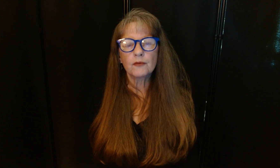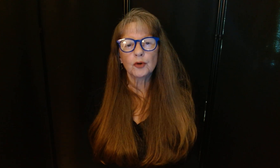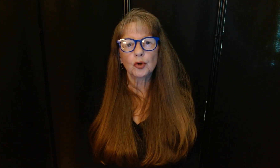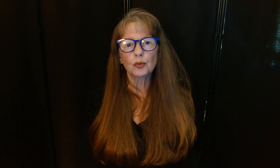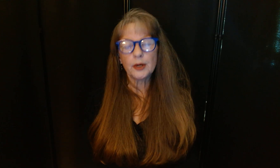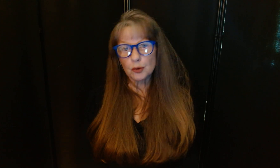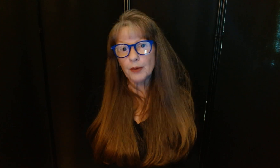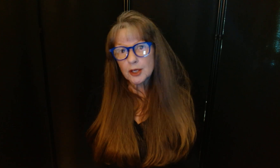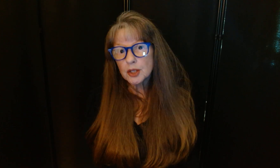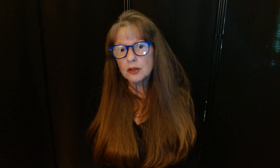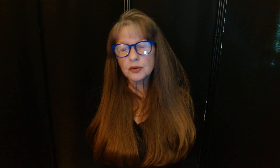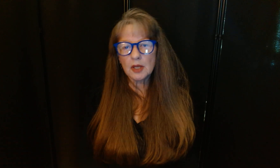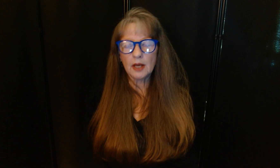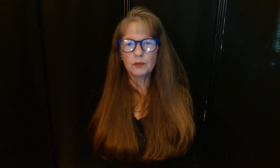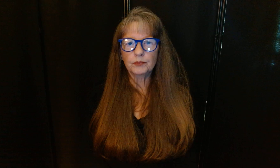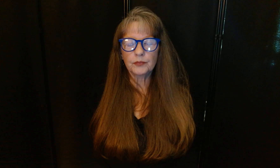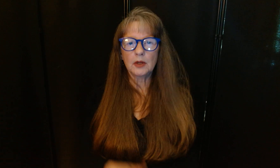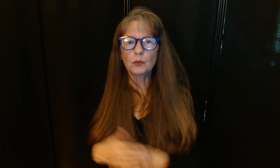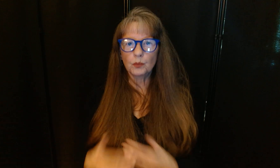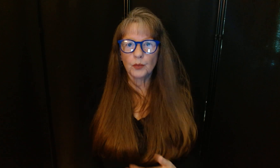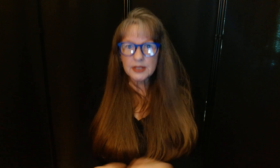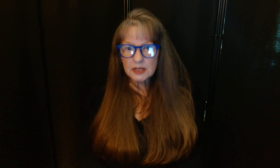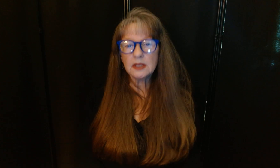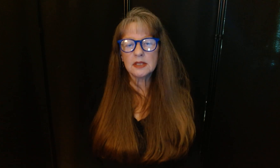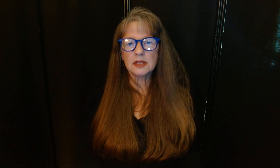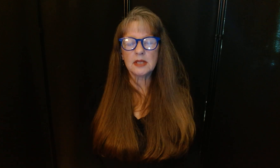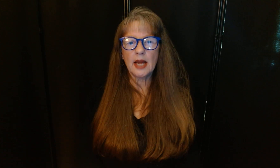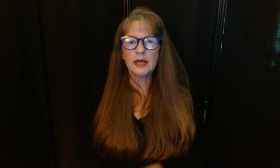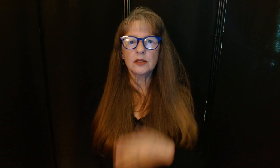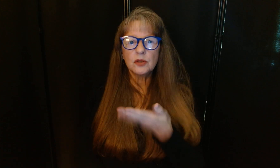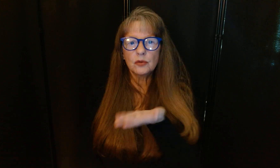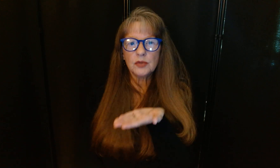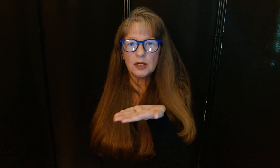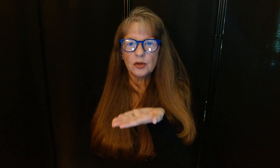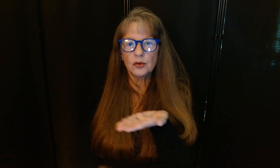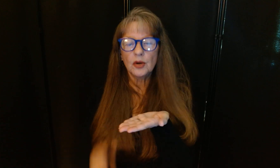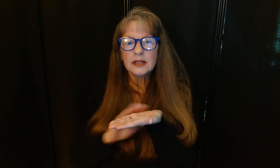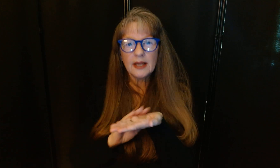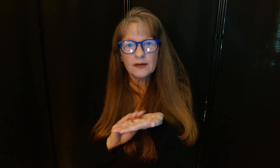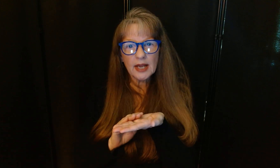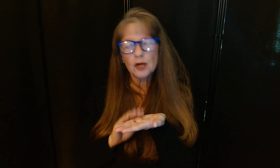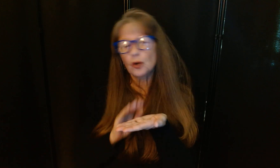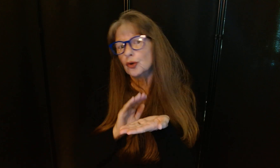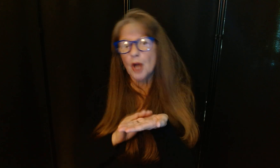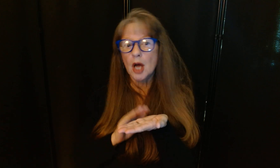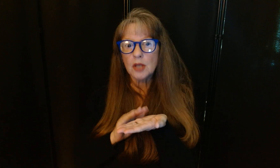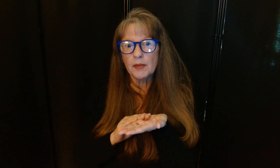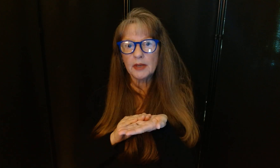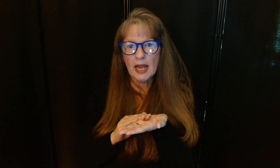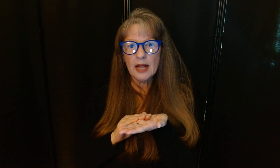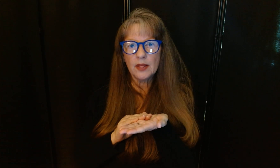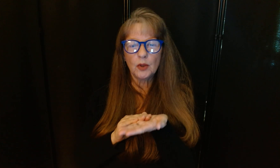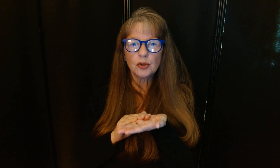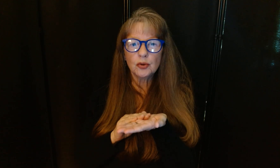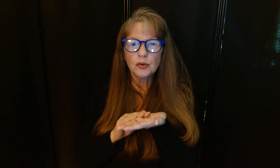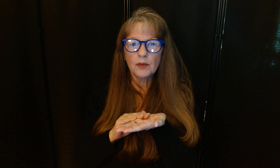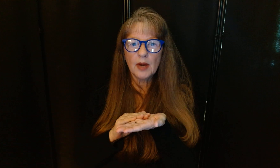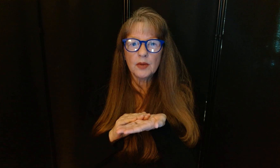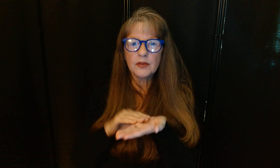for resurrection, there's risen is the sign. So you take your left hand or your non-dominant hand, the one you do not write with.